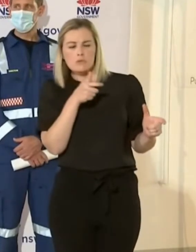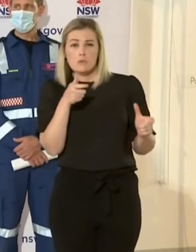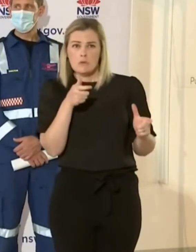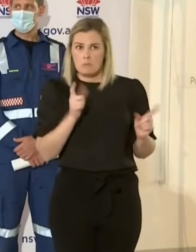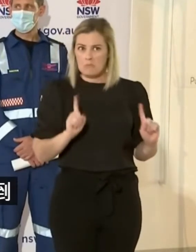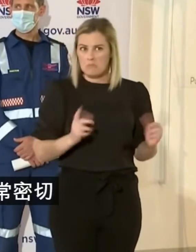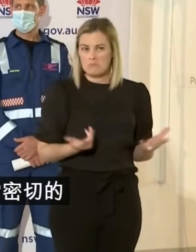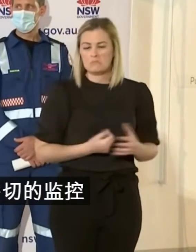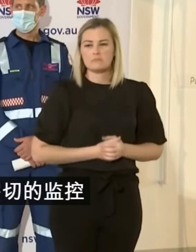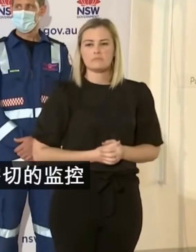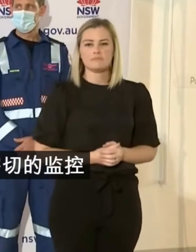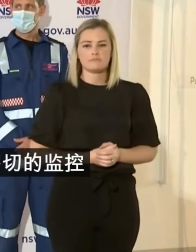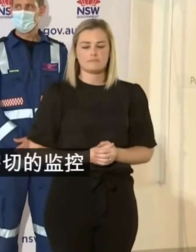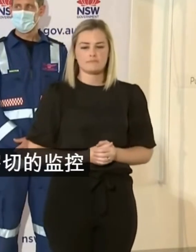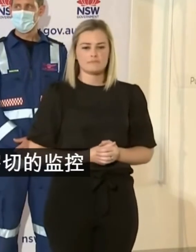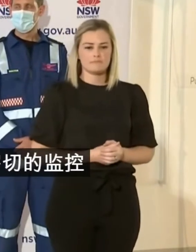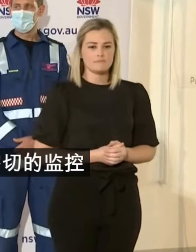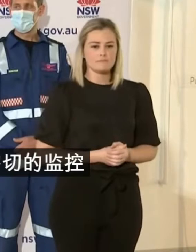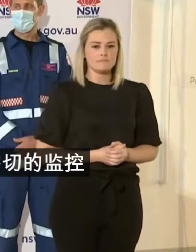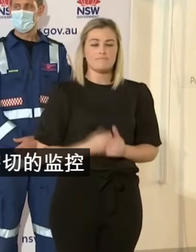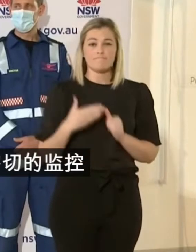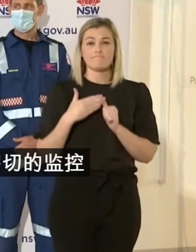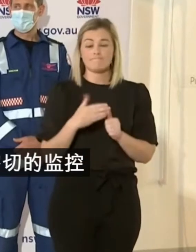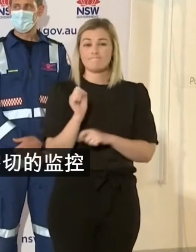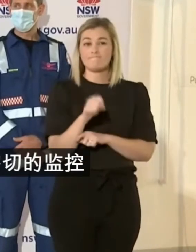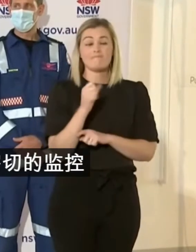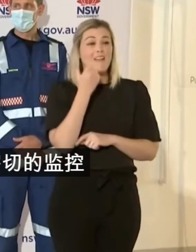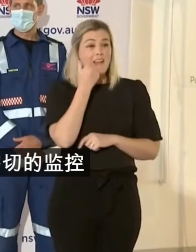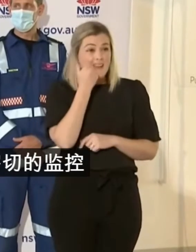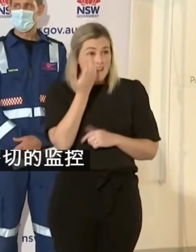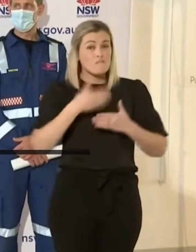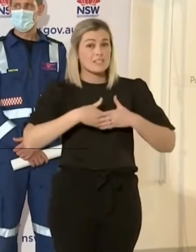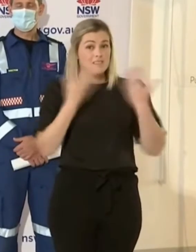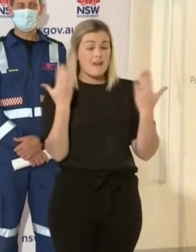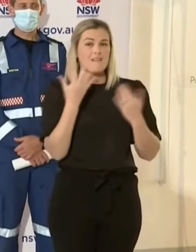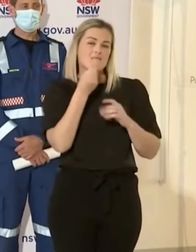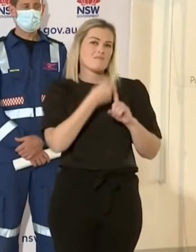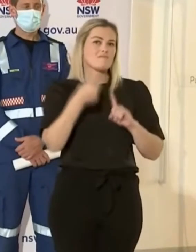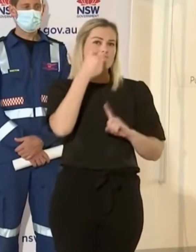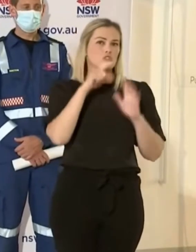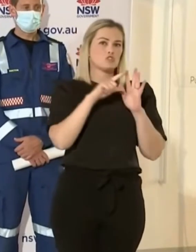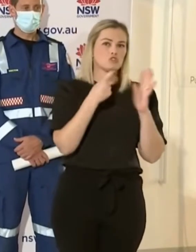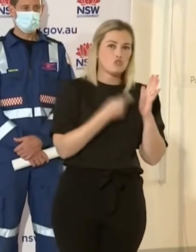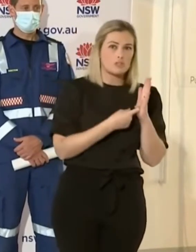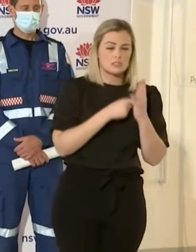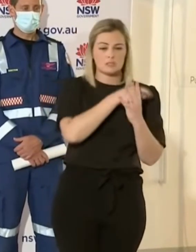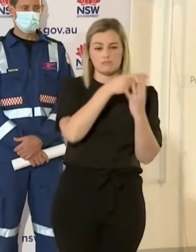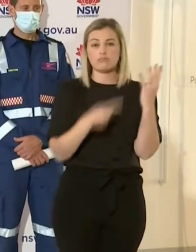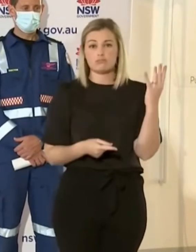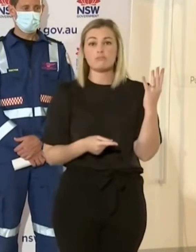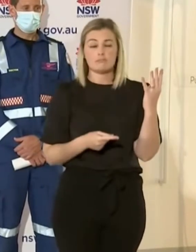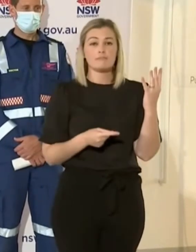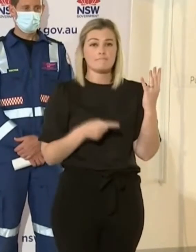Every day, quite apart from these press conferences, every day, Dr. McAnulty, Dr. Chant, Dr. Selvey and the other major